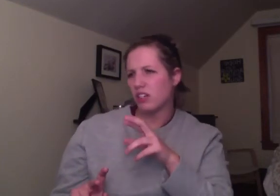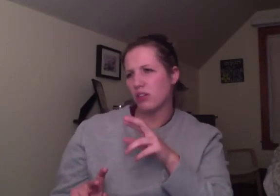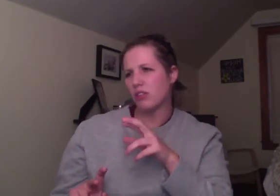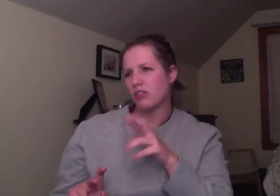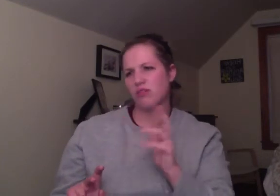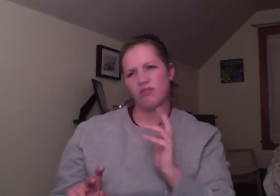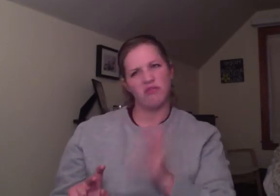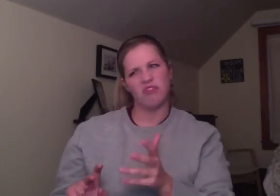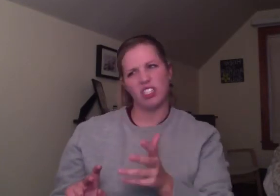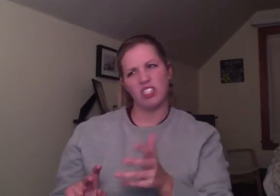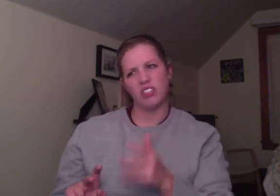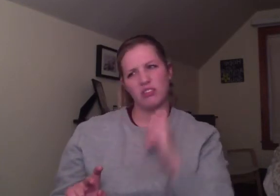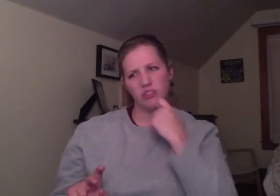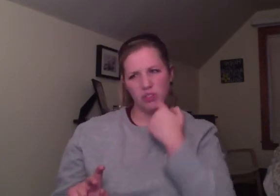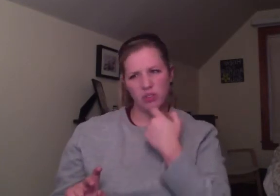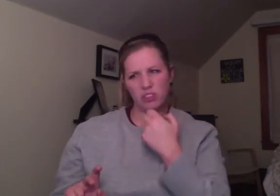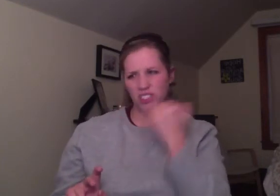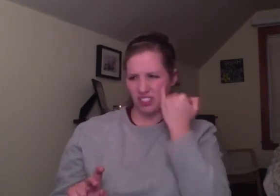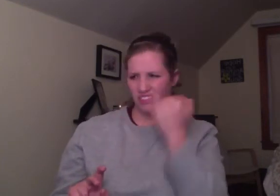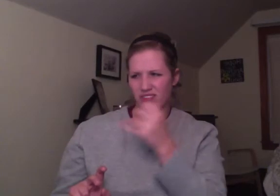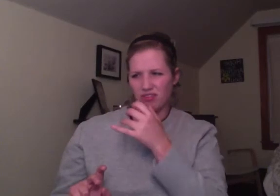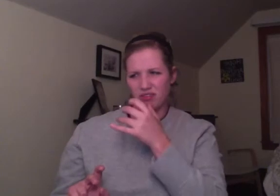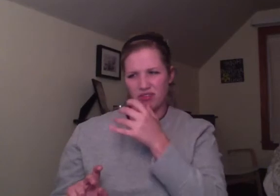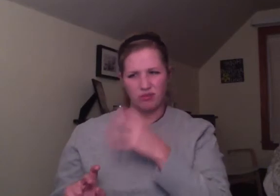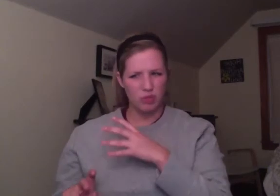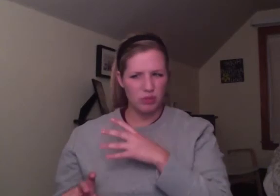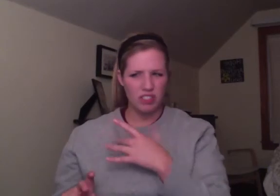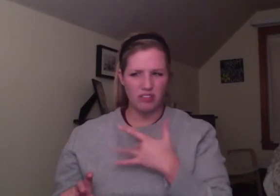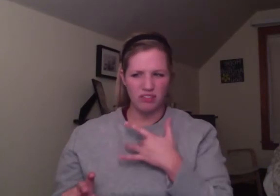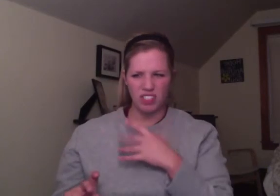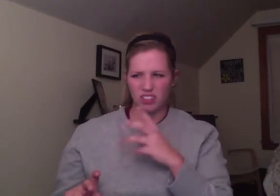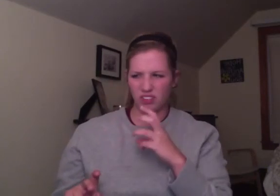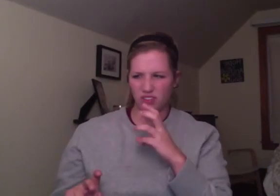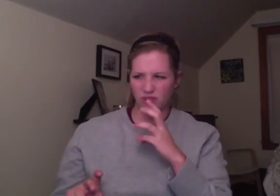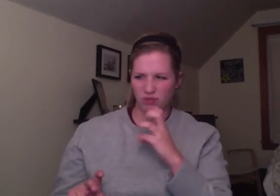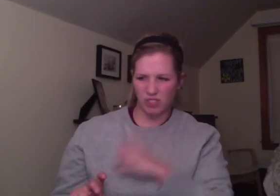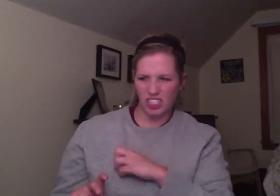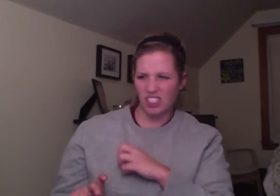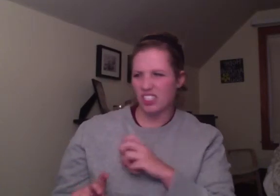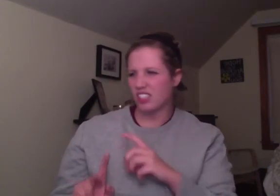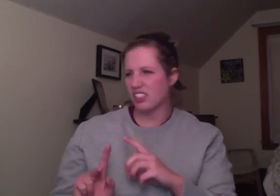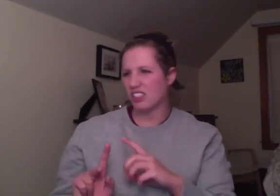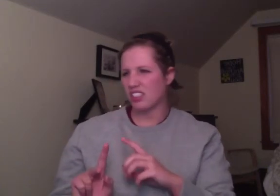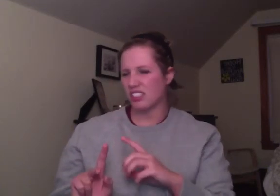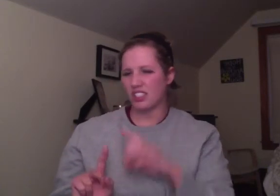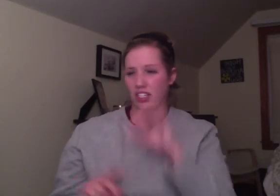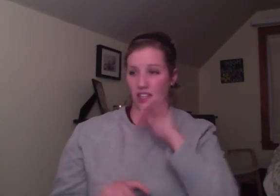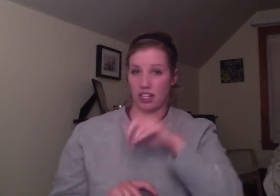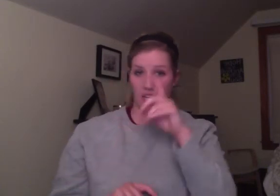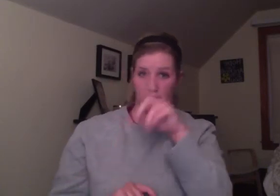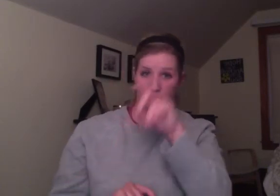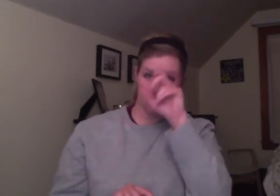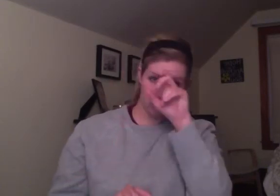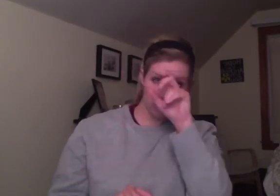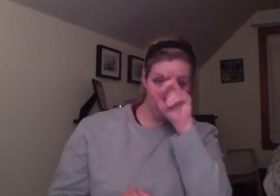good photograph, but if that was a woman, I think that would feel weird, or vice versa. And that kind of questioning is my way of turning the